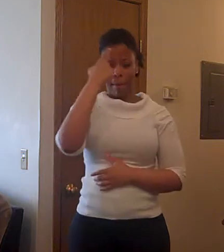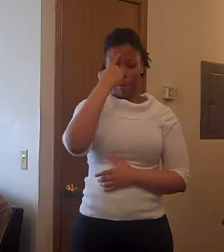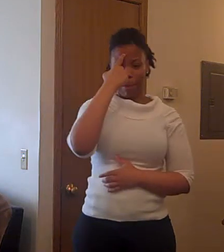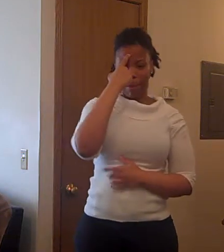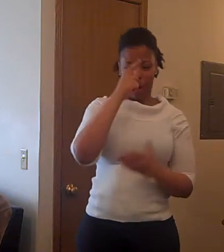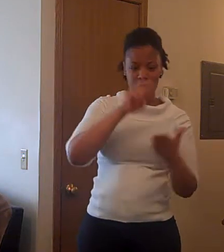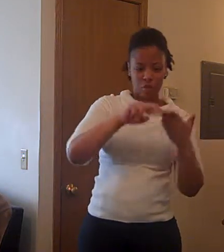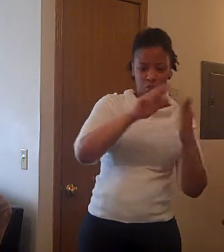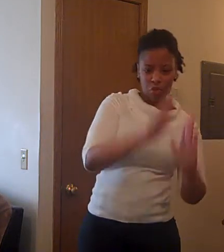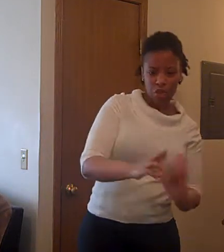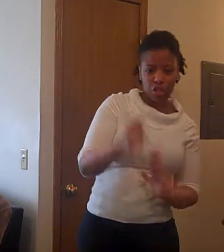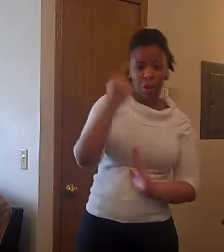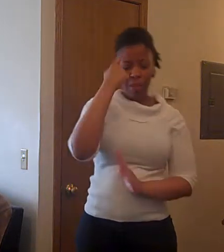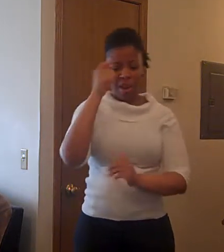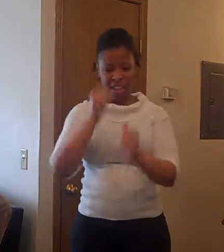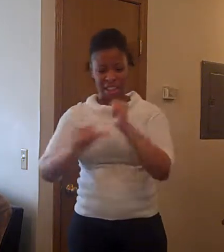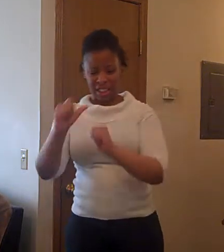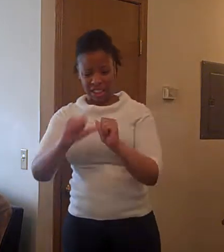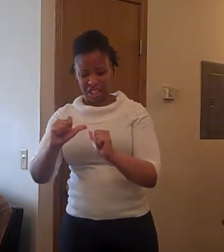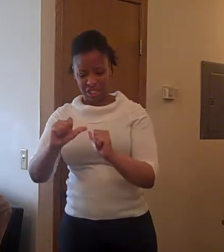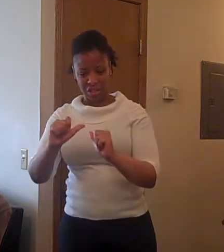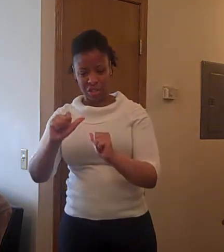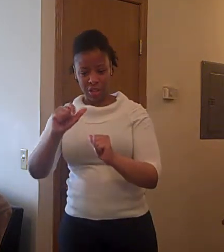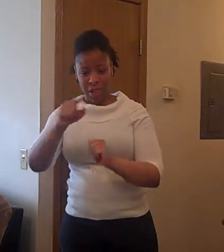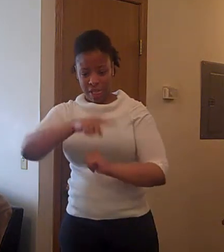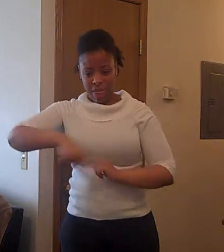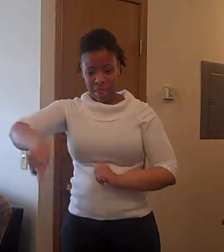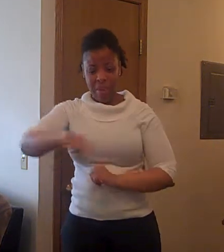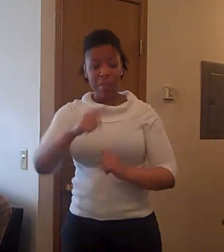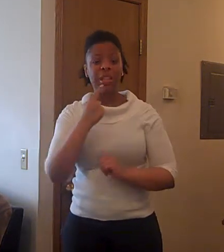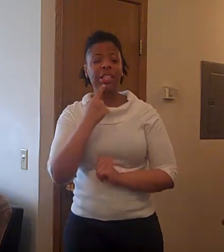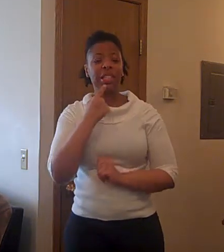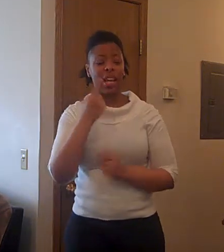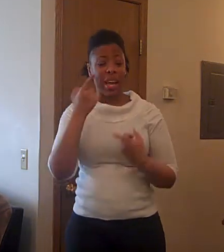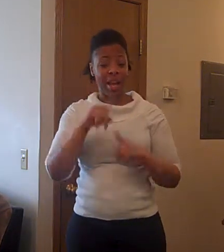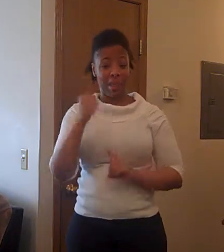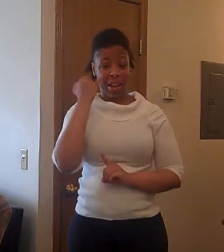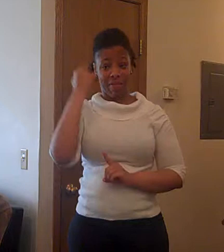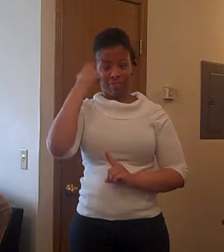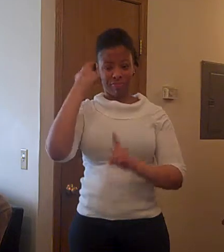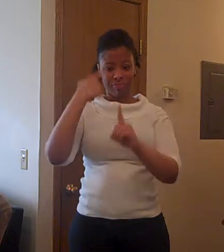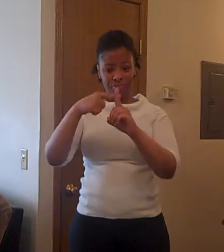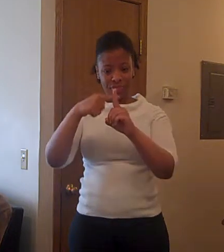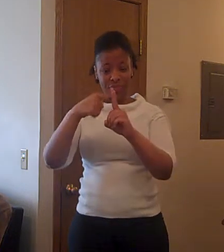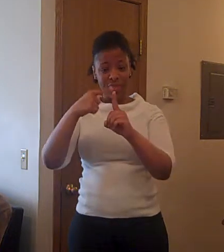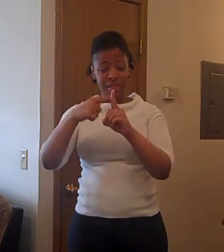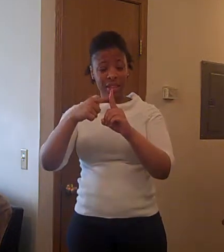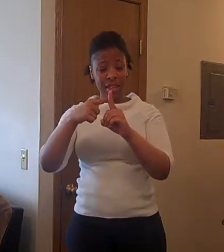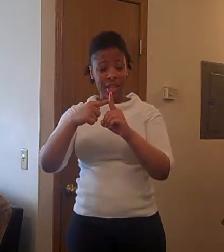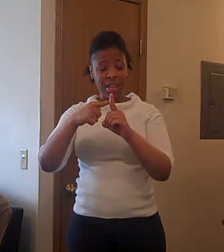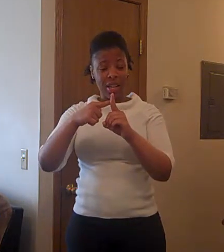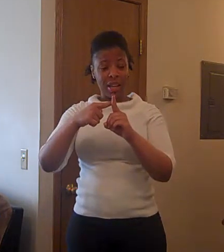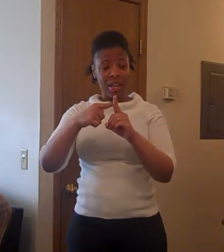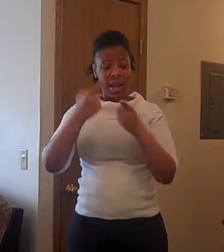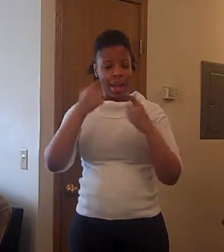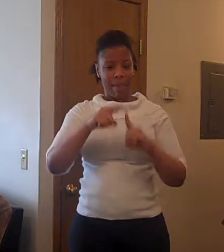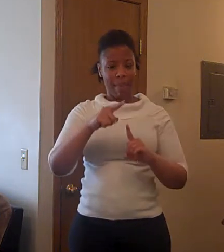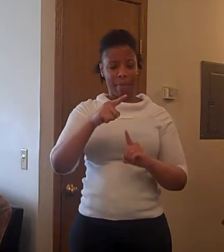that if you think of good, healthy, positive, good thoughts, you release chemicals in your brain that actually go down to those negative, toxic